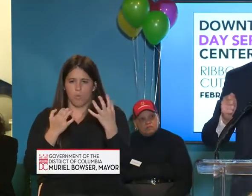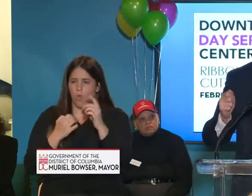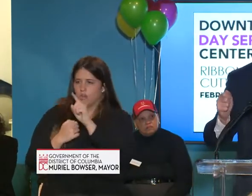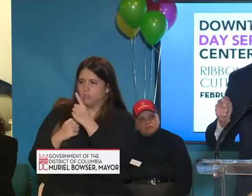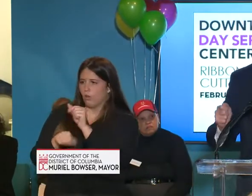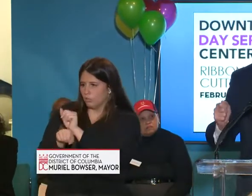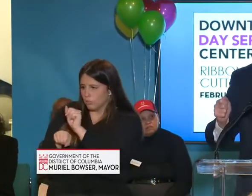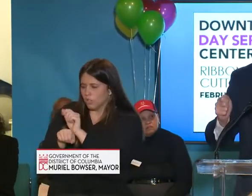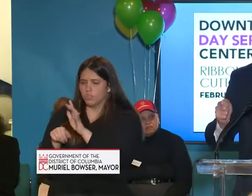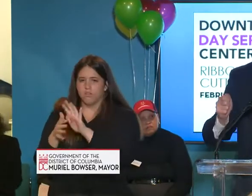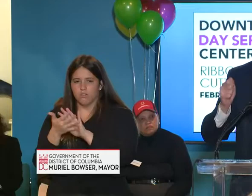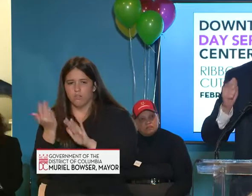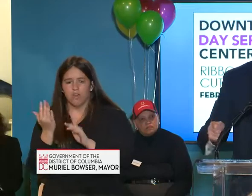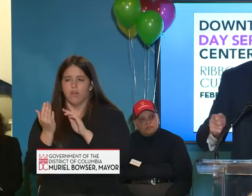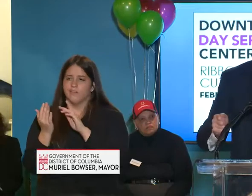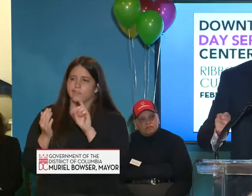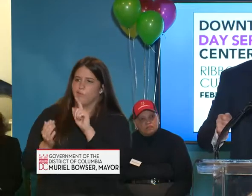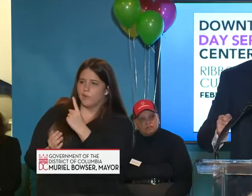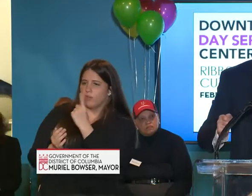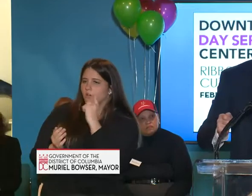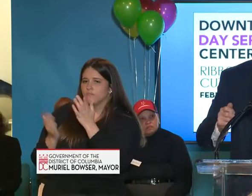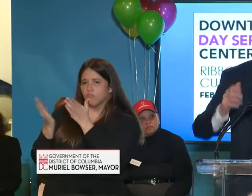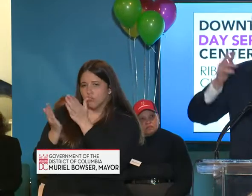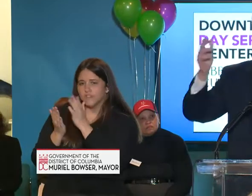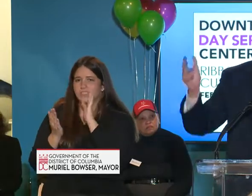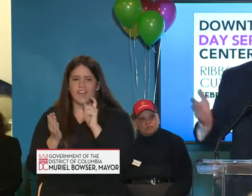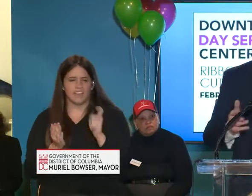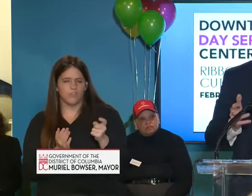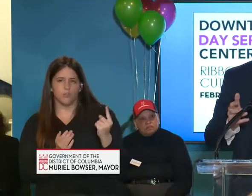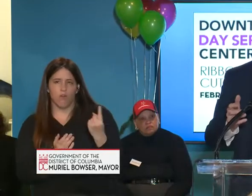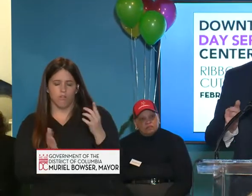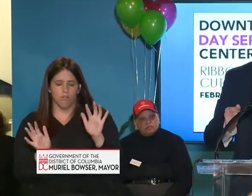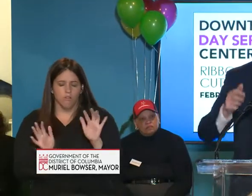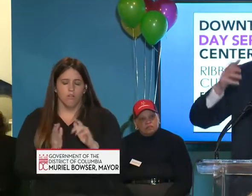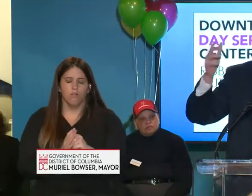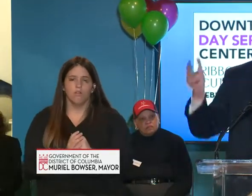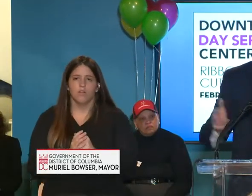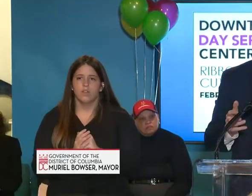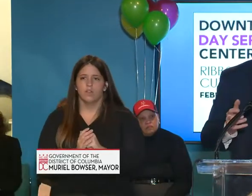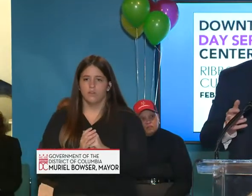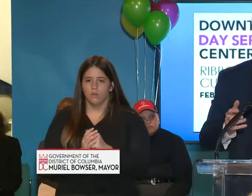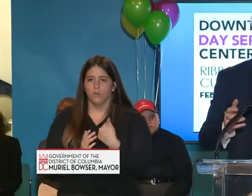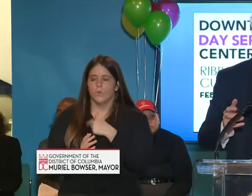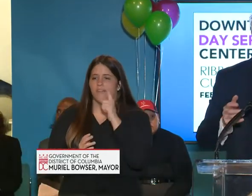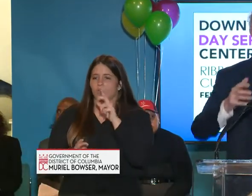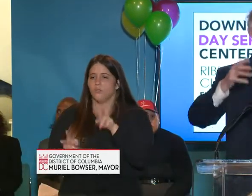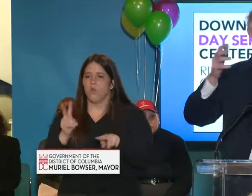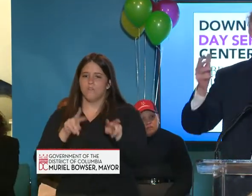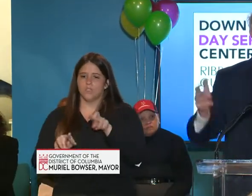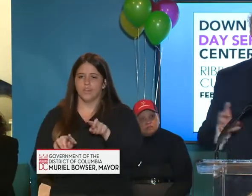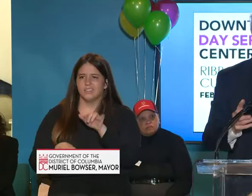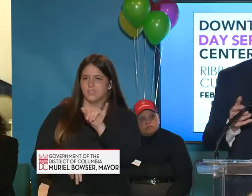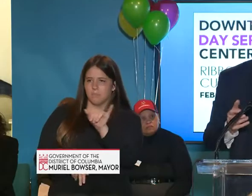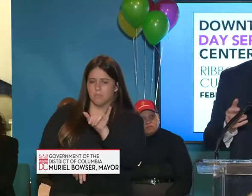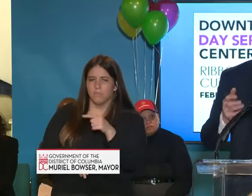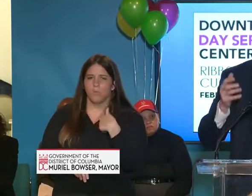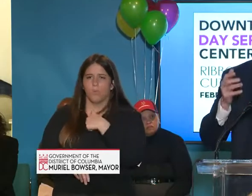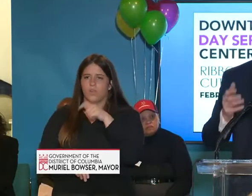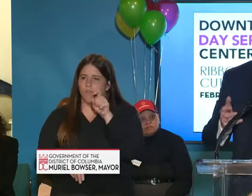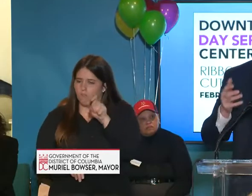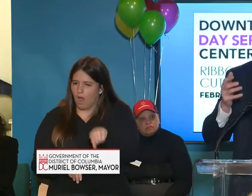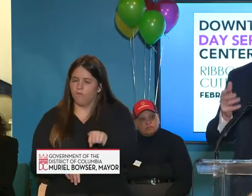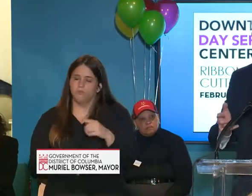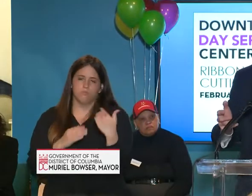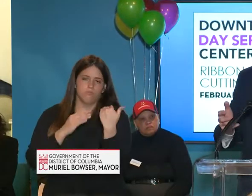worth of work, $1 worth of service back for that. And we have to do the oversight. You have to do the oversight. We all have to